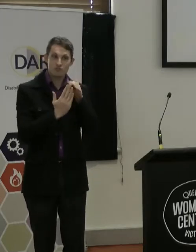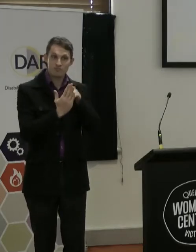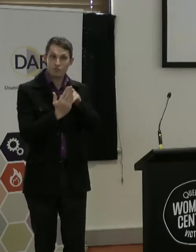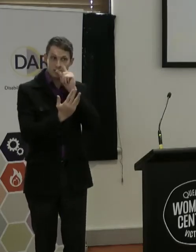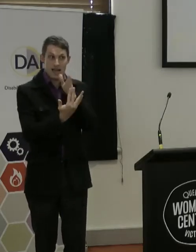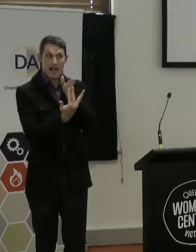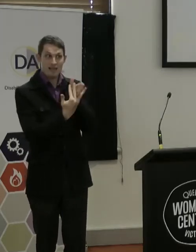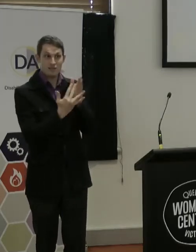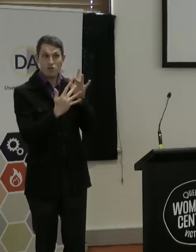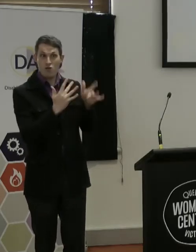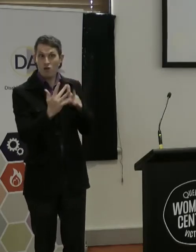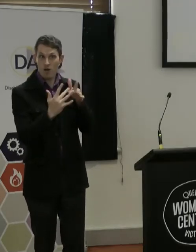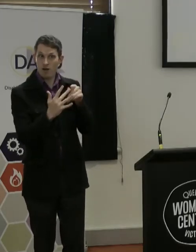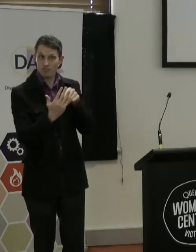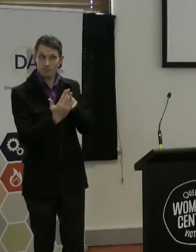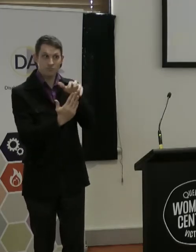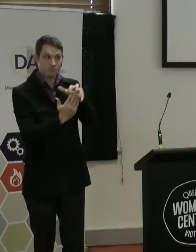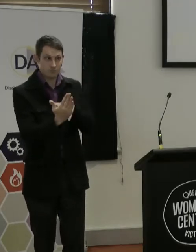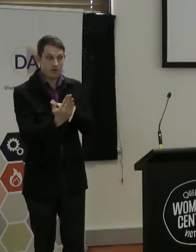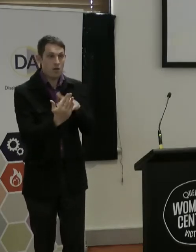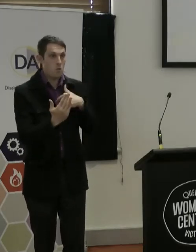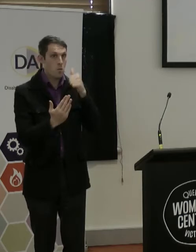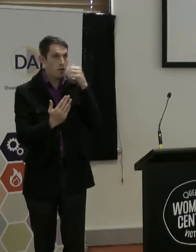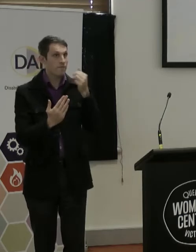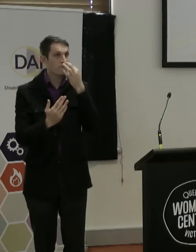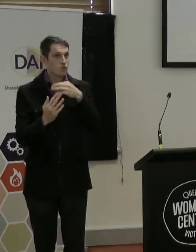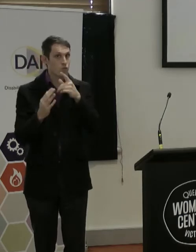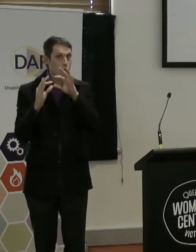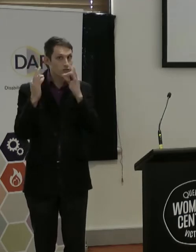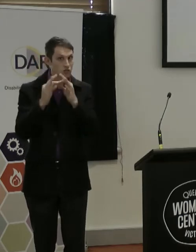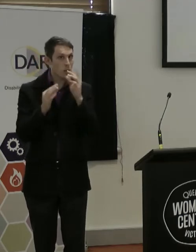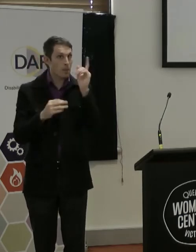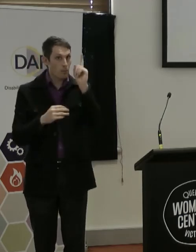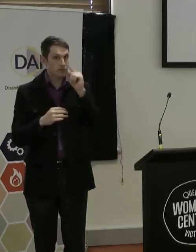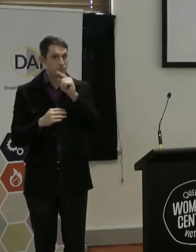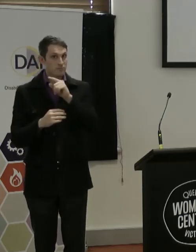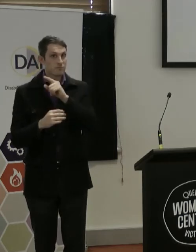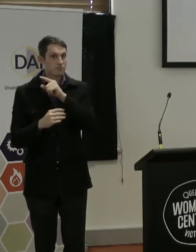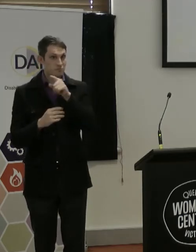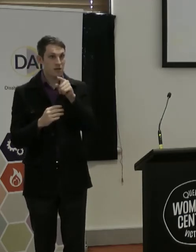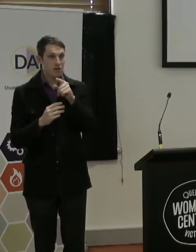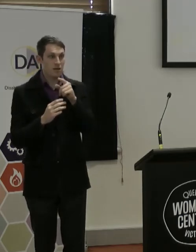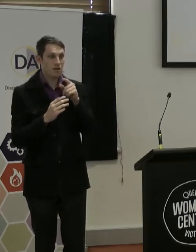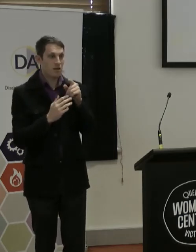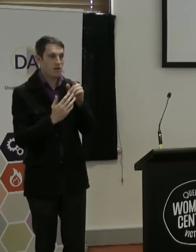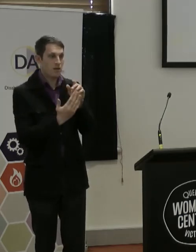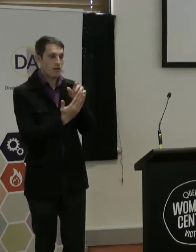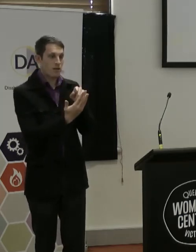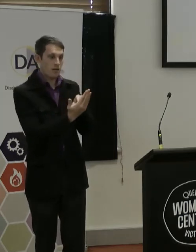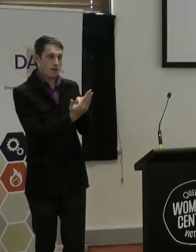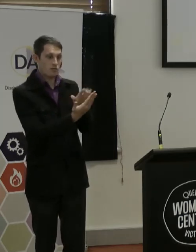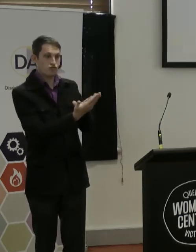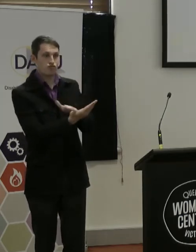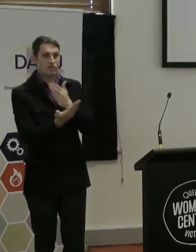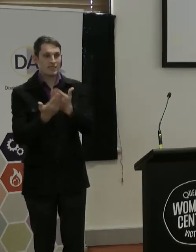the concluding observations, and I know that there's a couple of organisations at the moment who are working on writing them up into easy English,